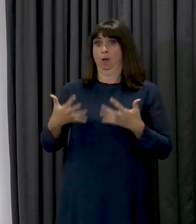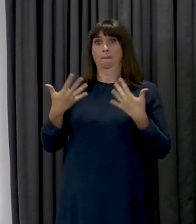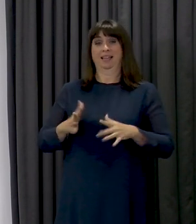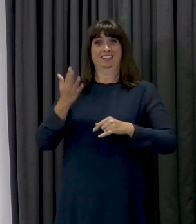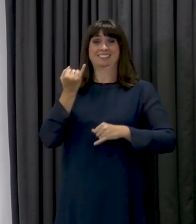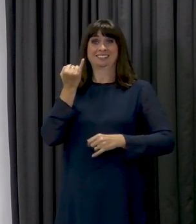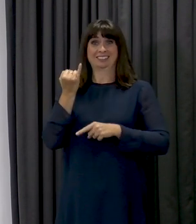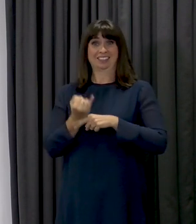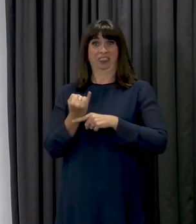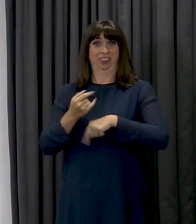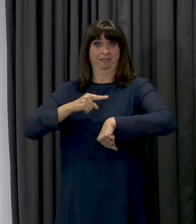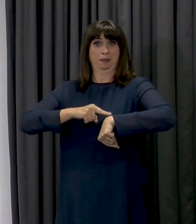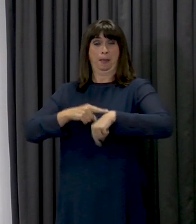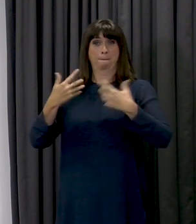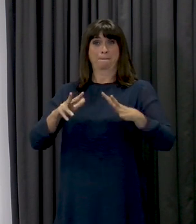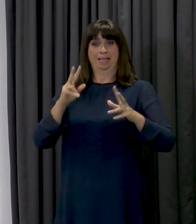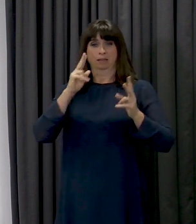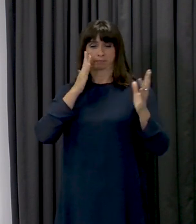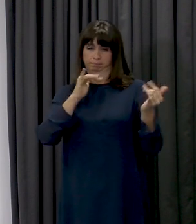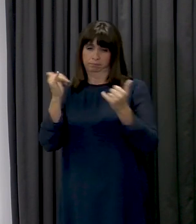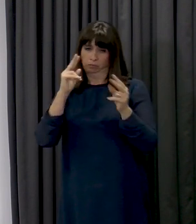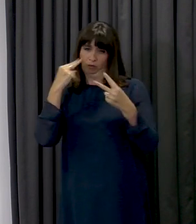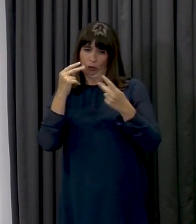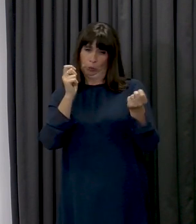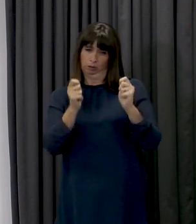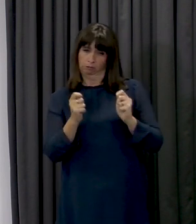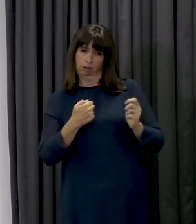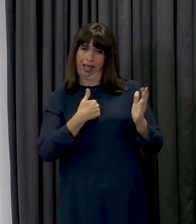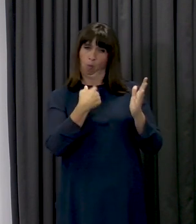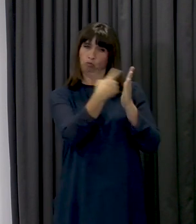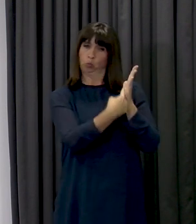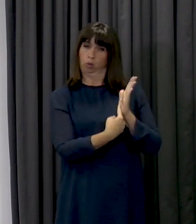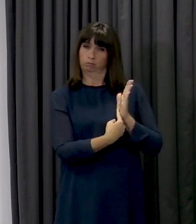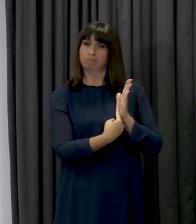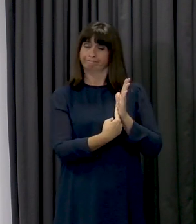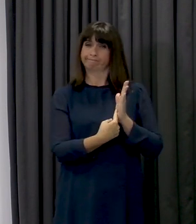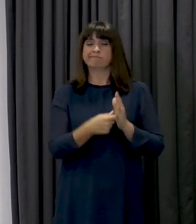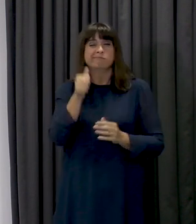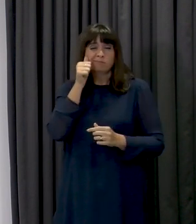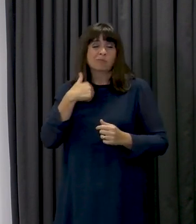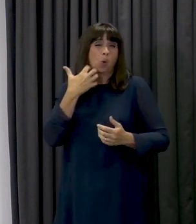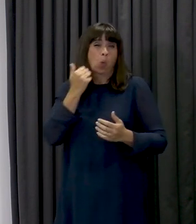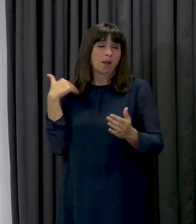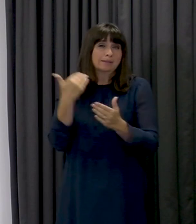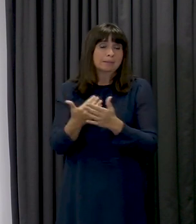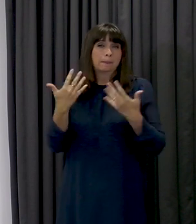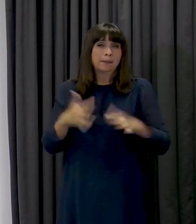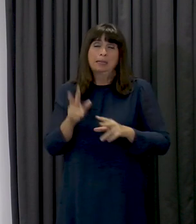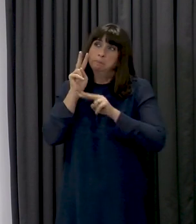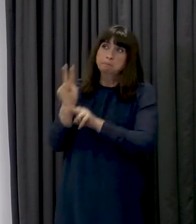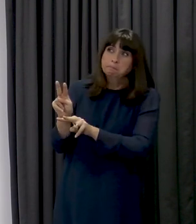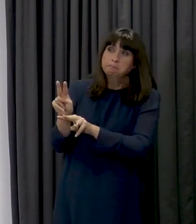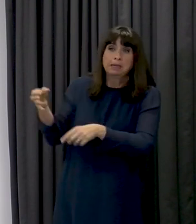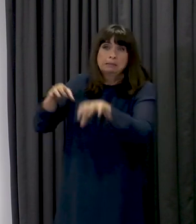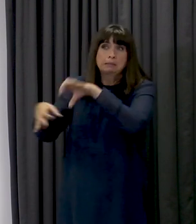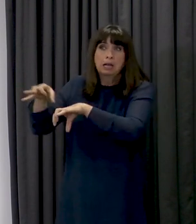of the coronavirus regulations here in Wales. As usual, we have carefully examined the latest scientific and